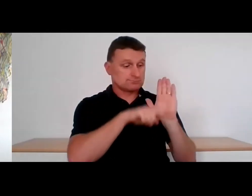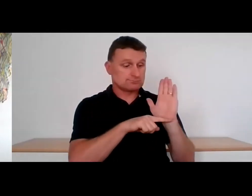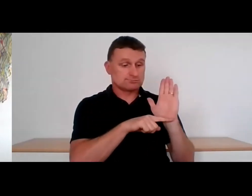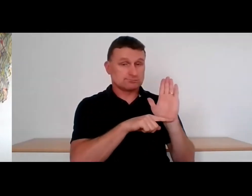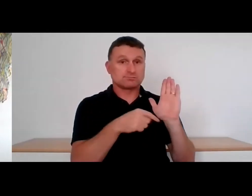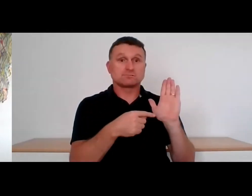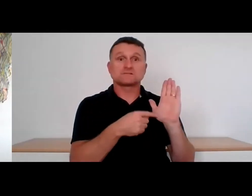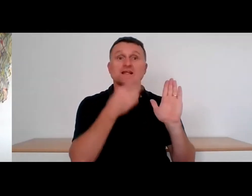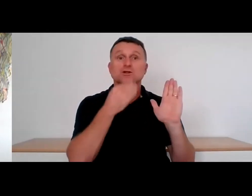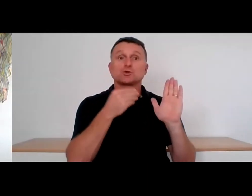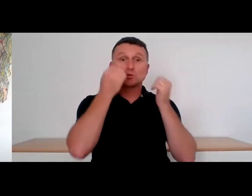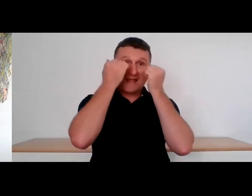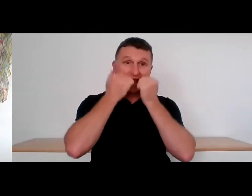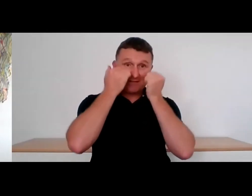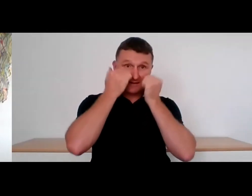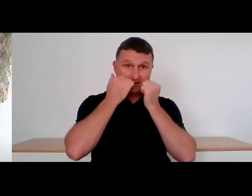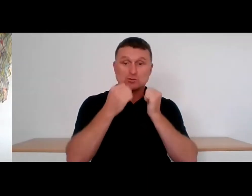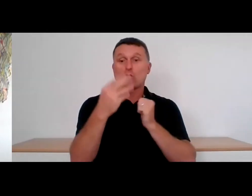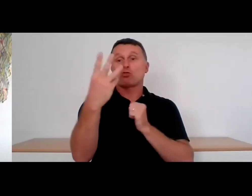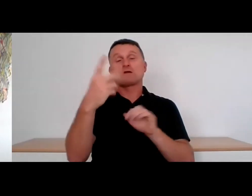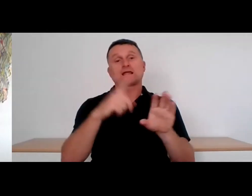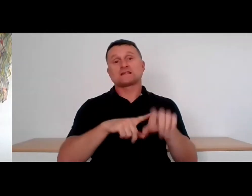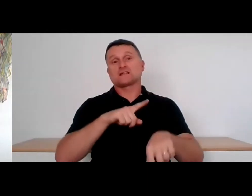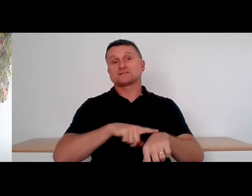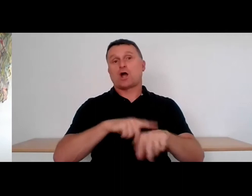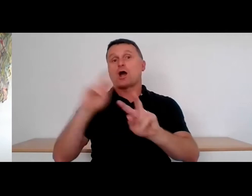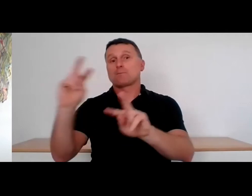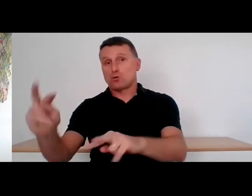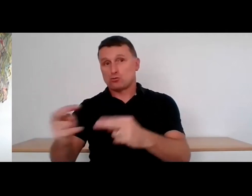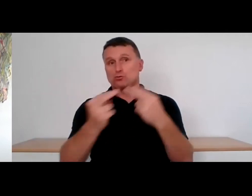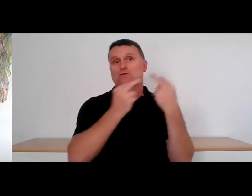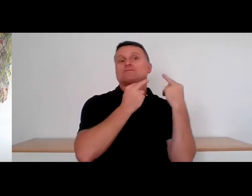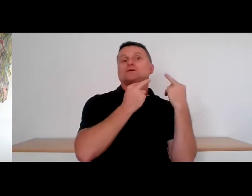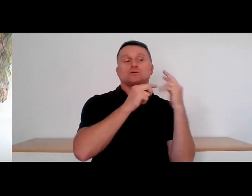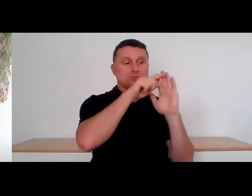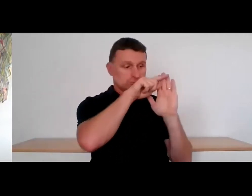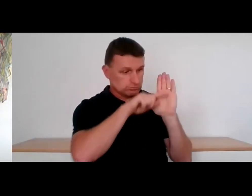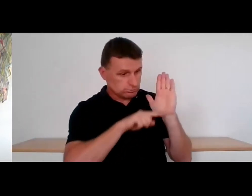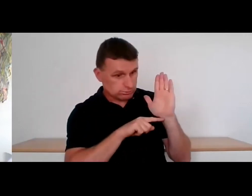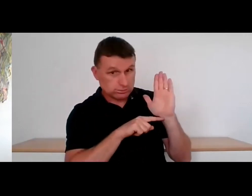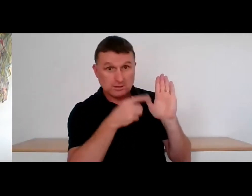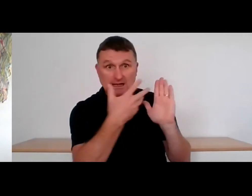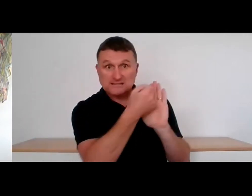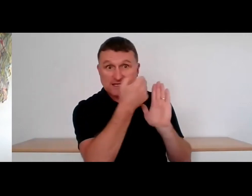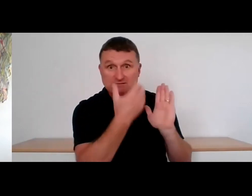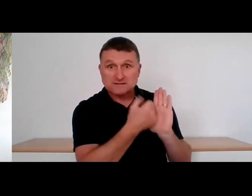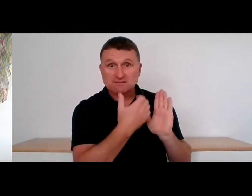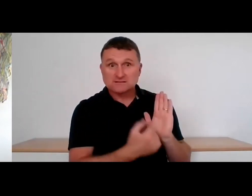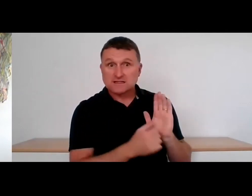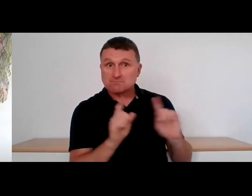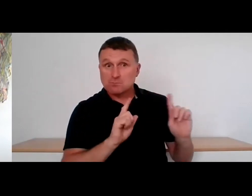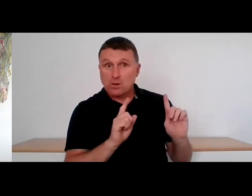years' time when you review your policy and develop a new set of policies and actions.